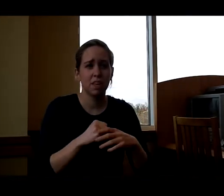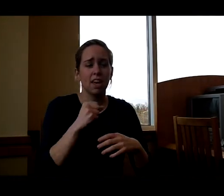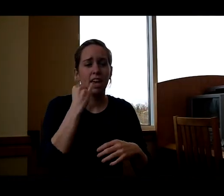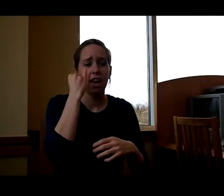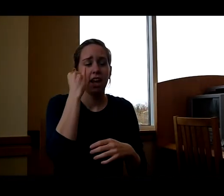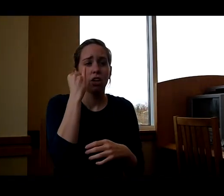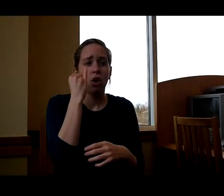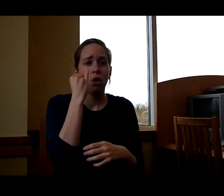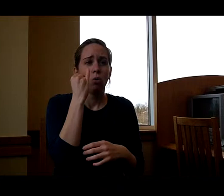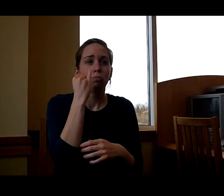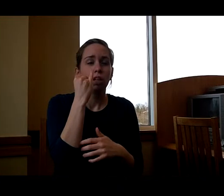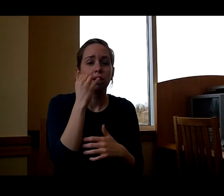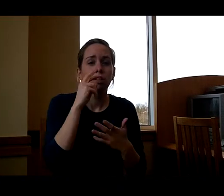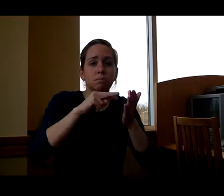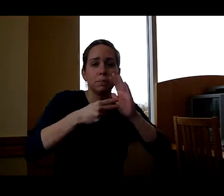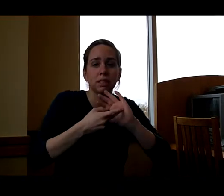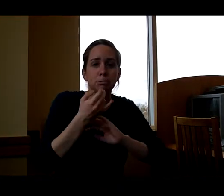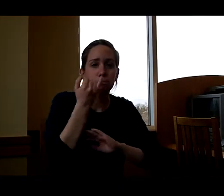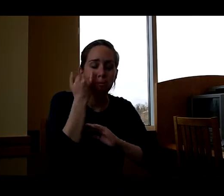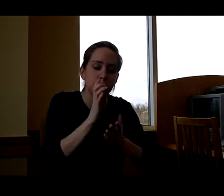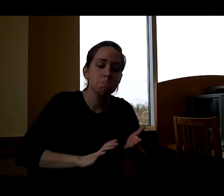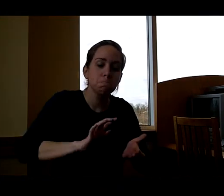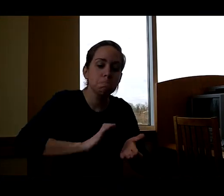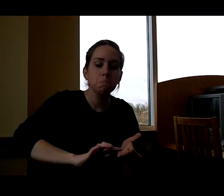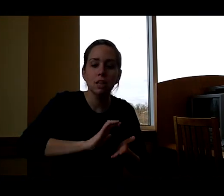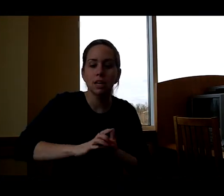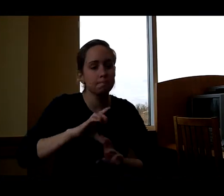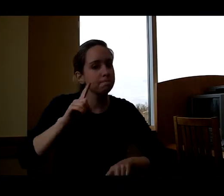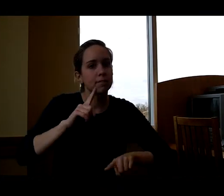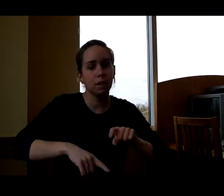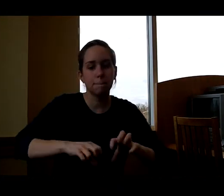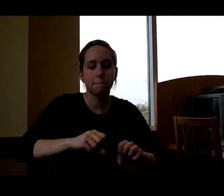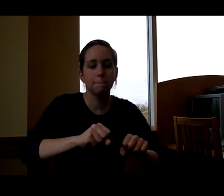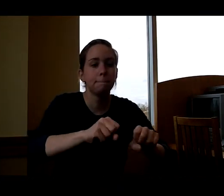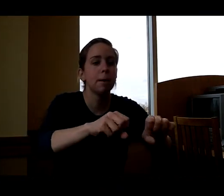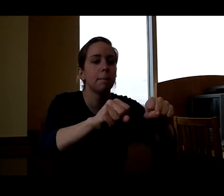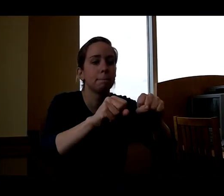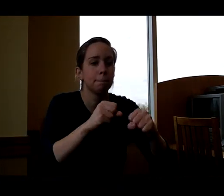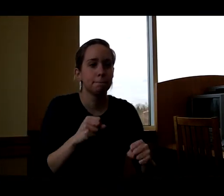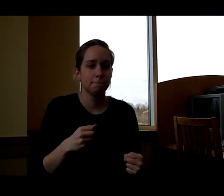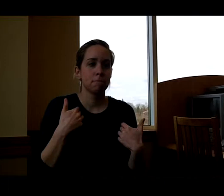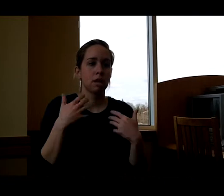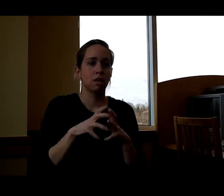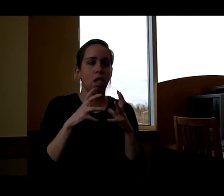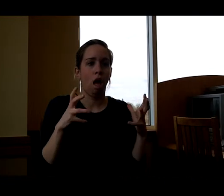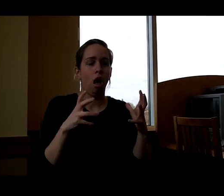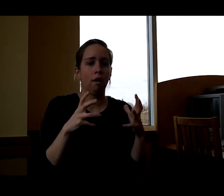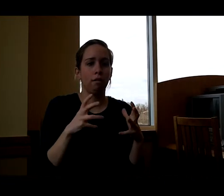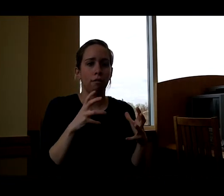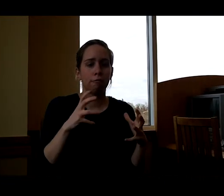pick anything else up. It's got all these nice little air pockets in here that trap the moisture or the water,